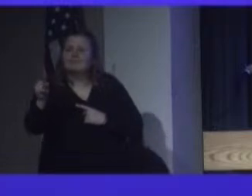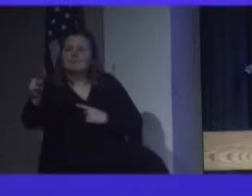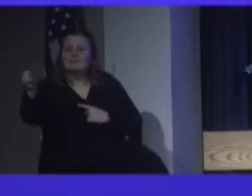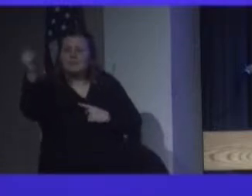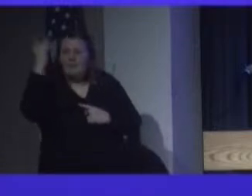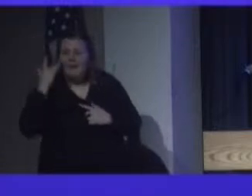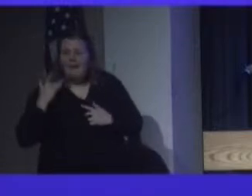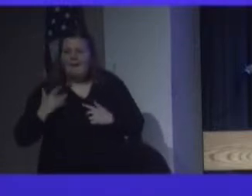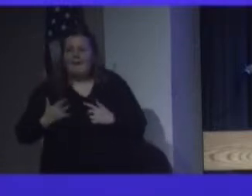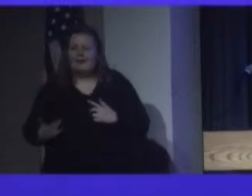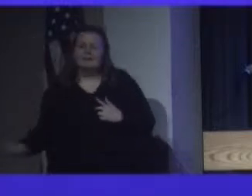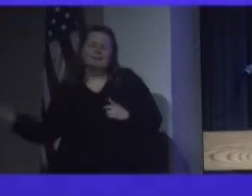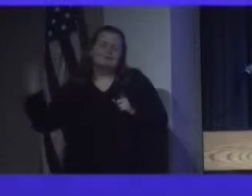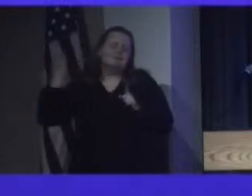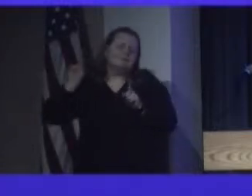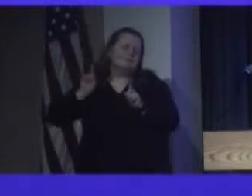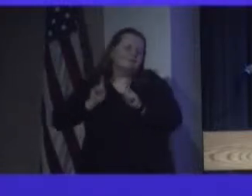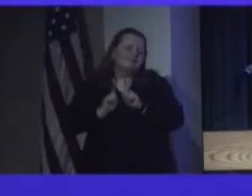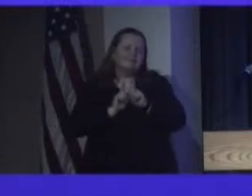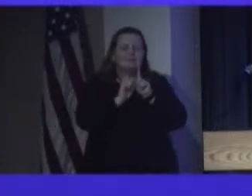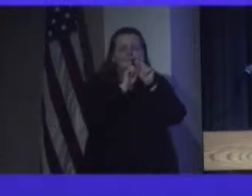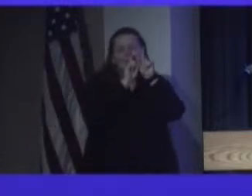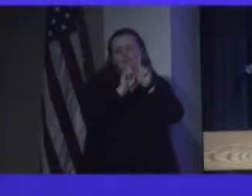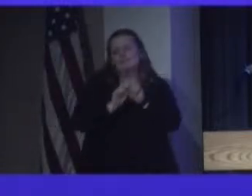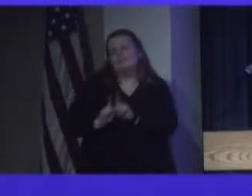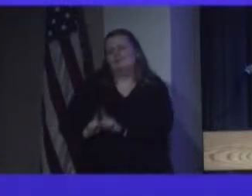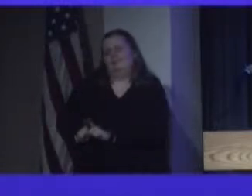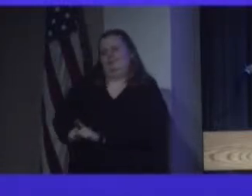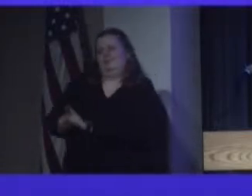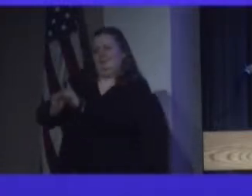ocean just to be with you.